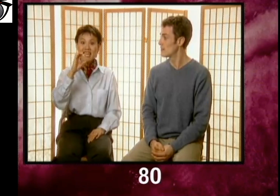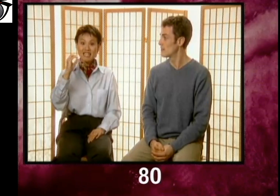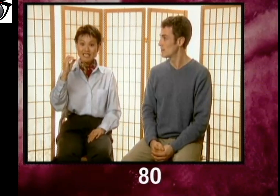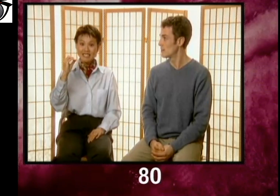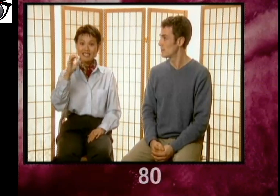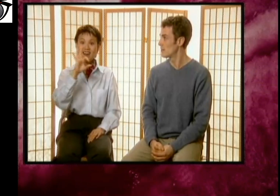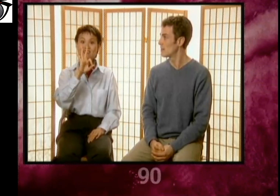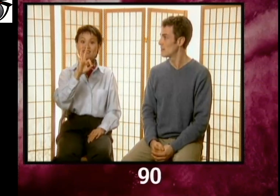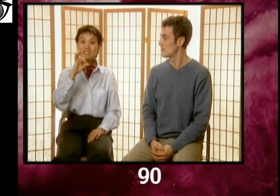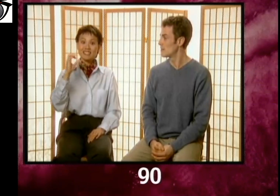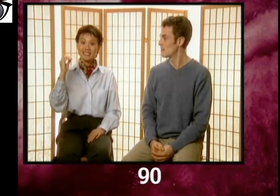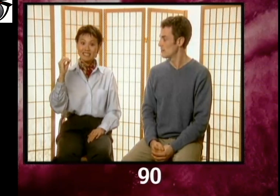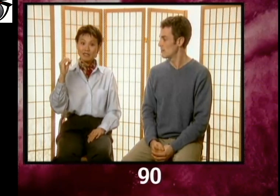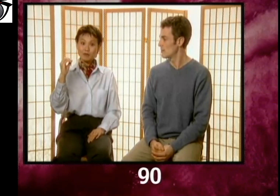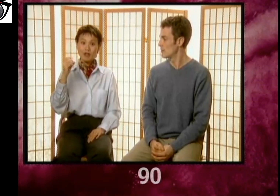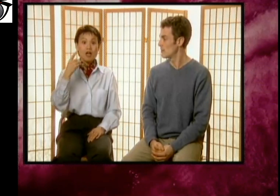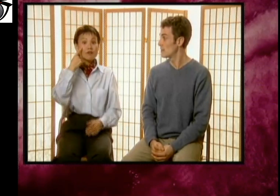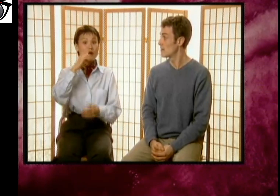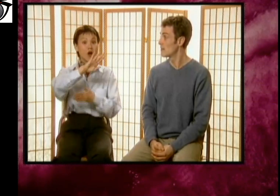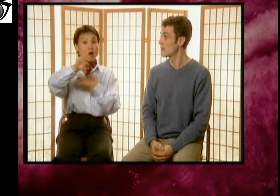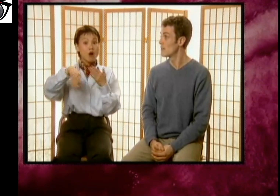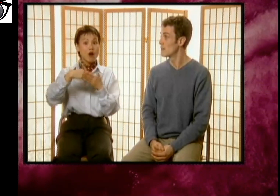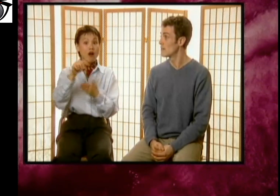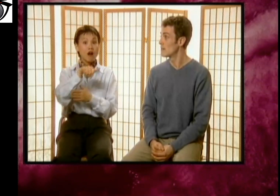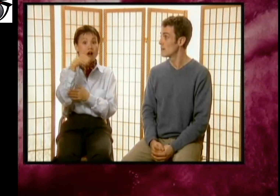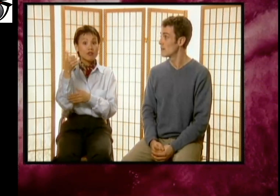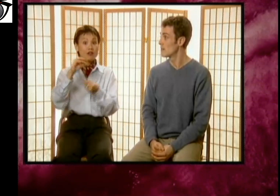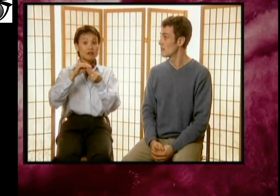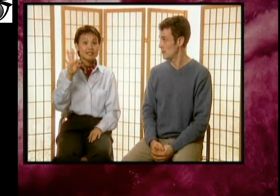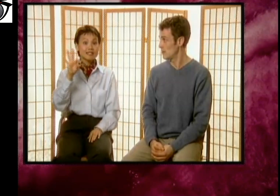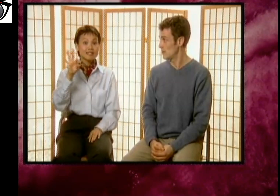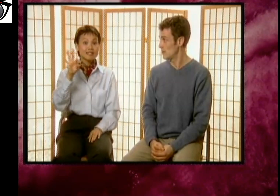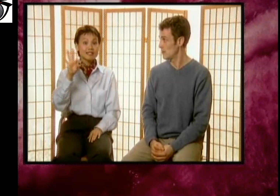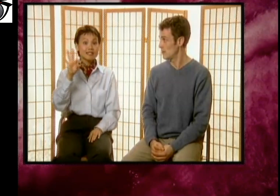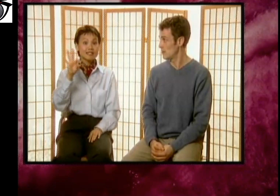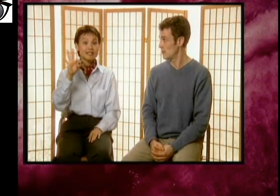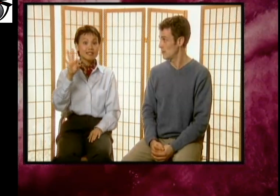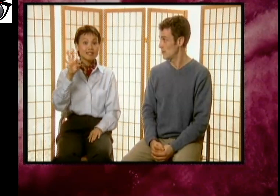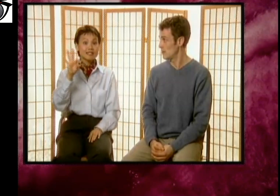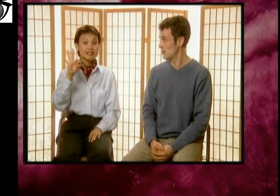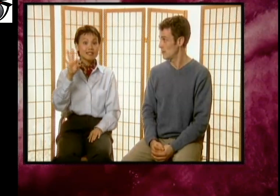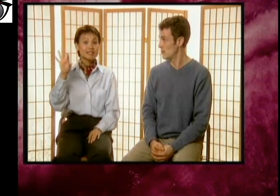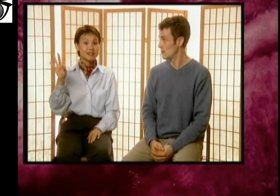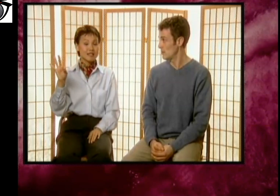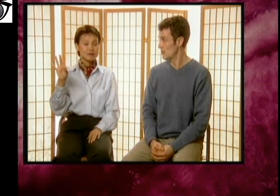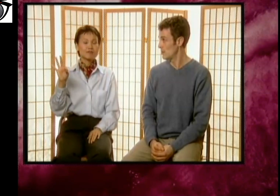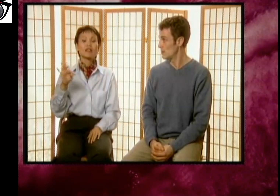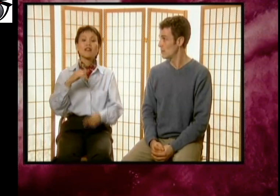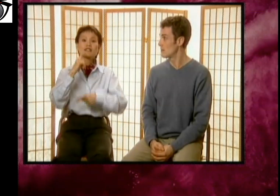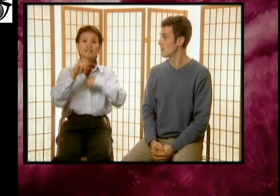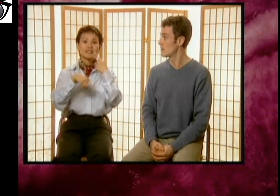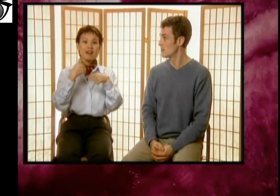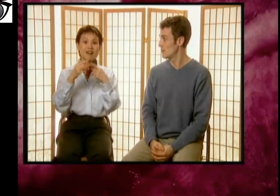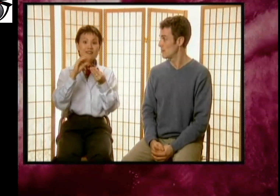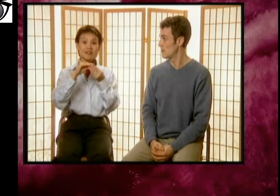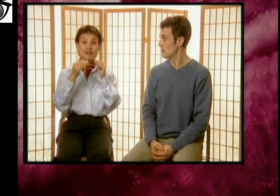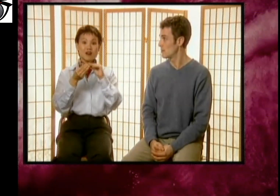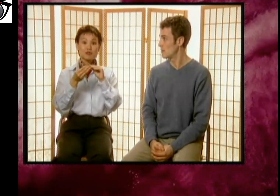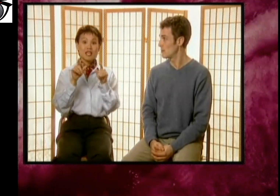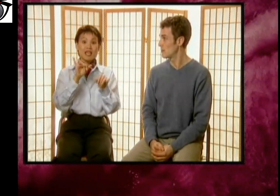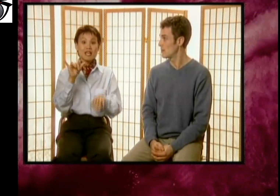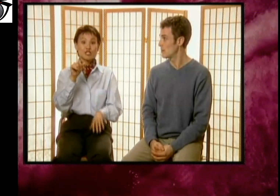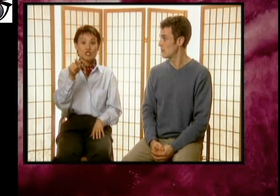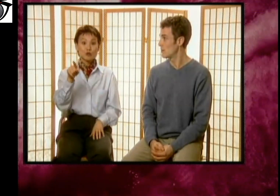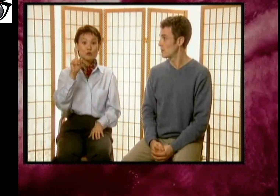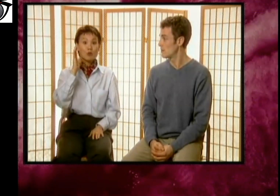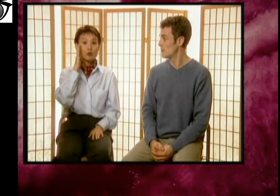70, 80, 90. For all of the other numbers up to 99,